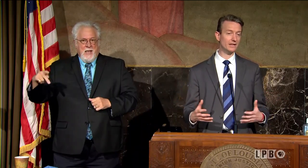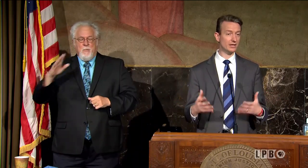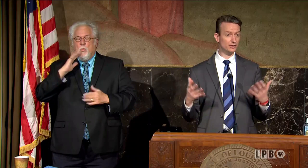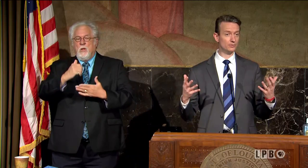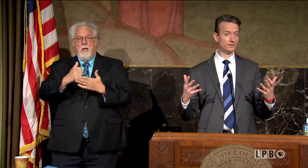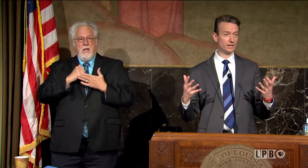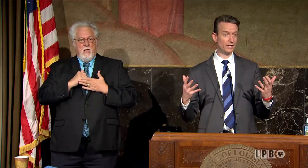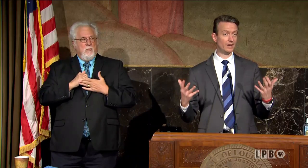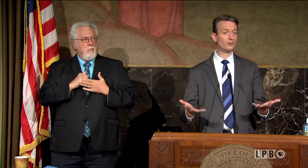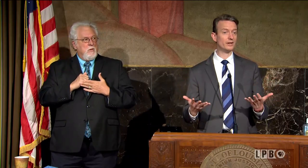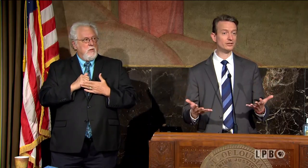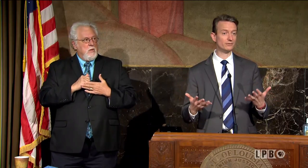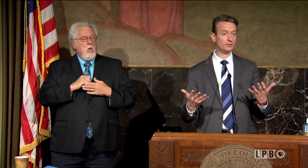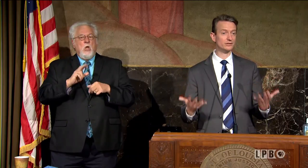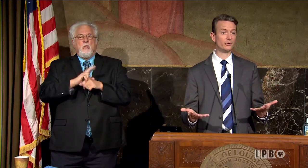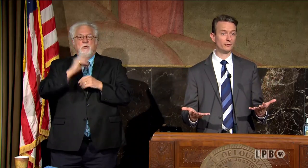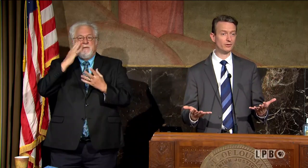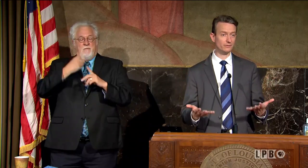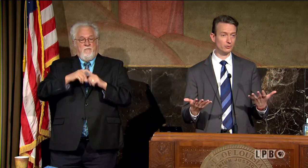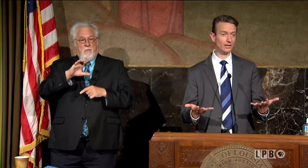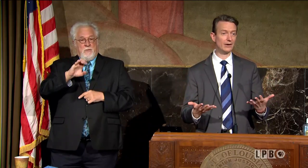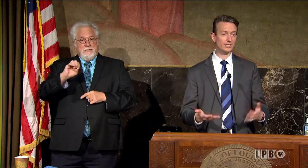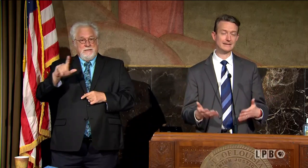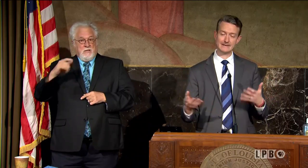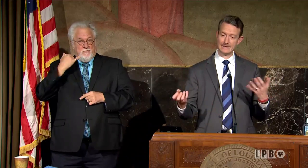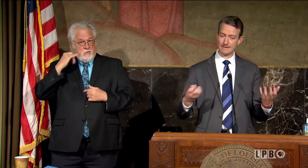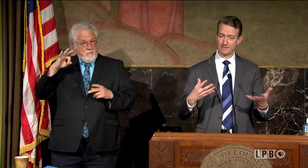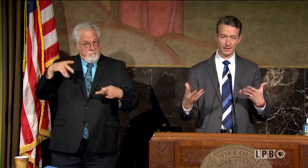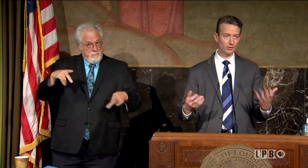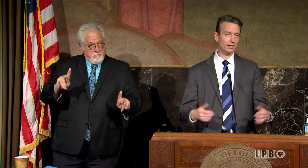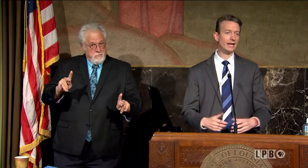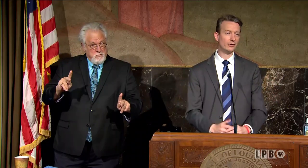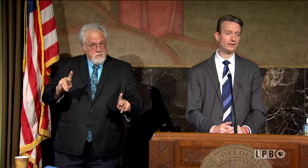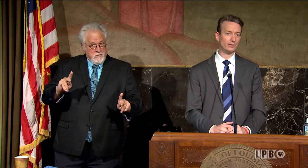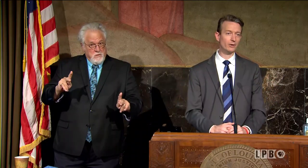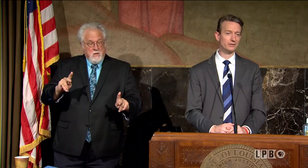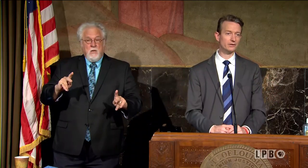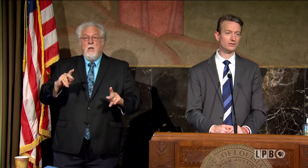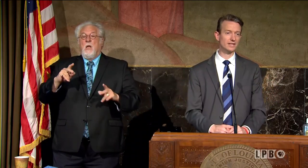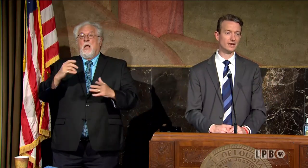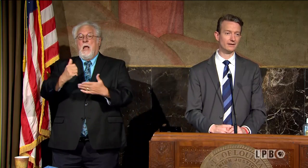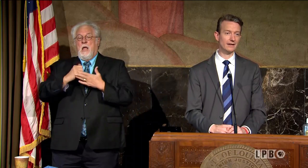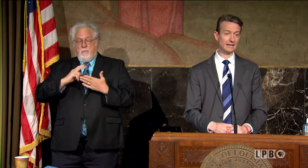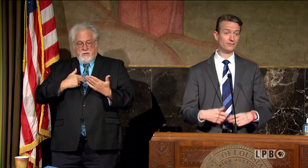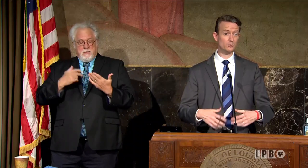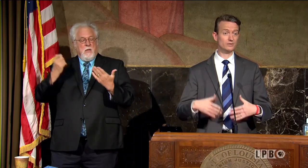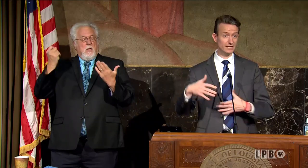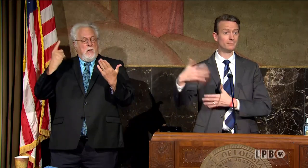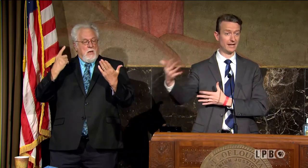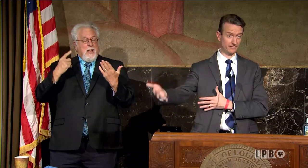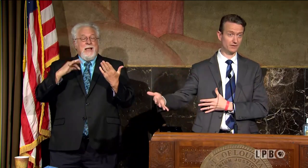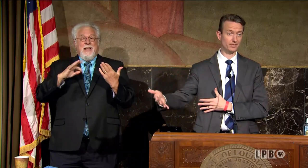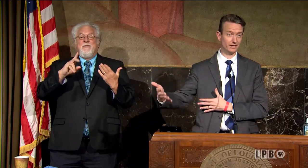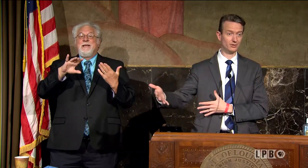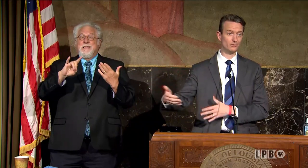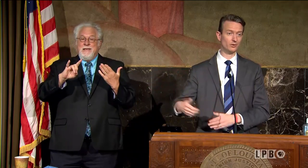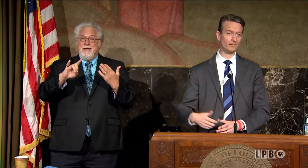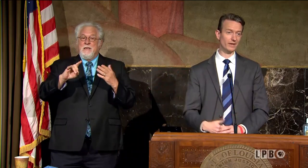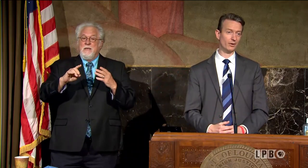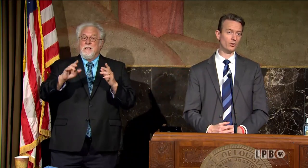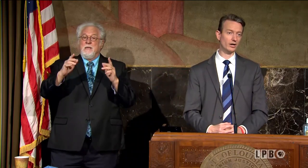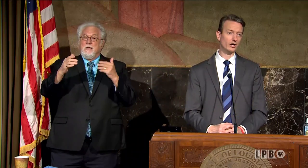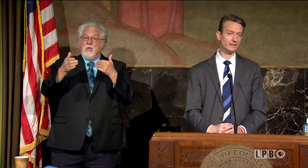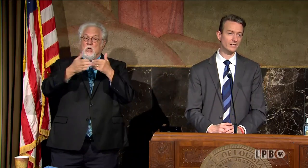help us use information from your cell phone, if you allow it. That would help us understand if you did have somebody that